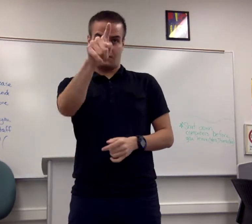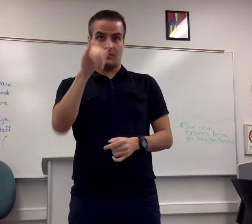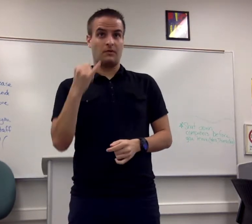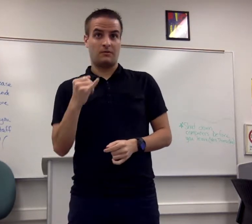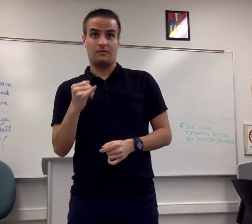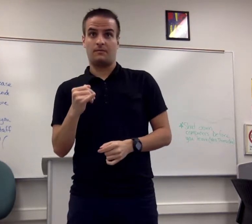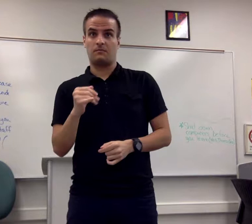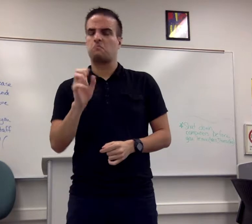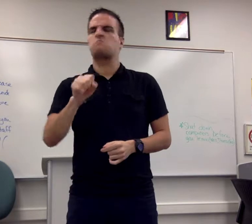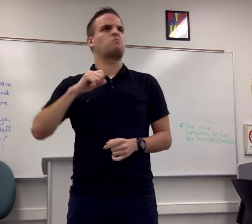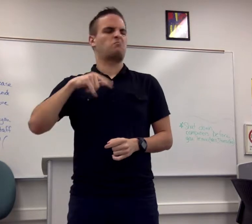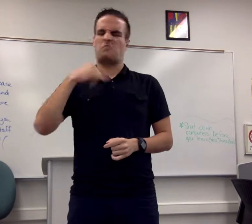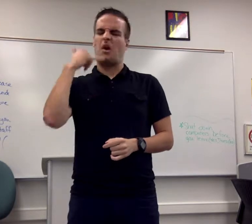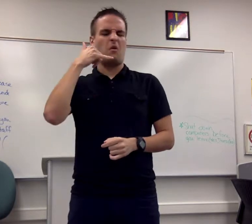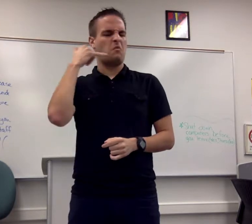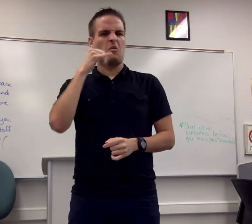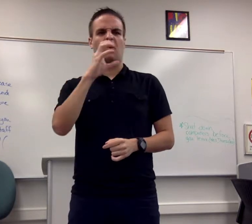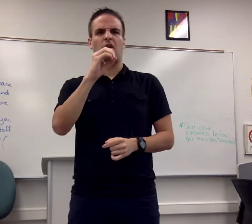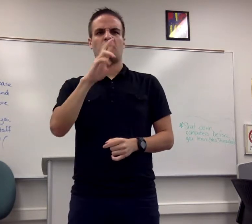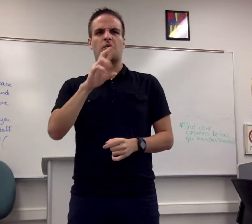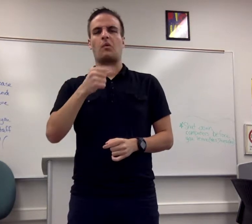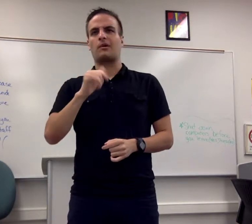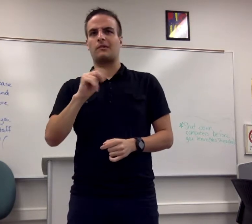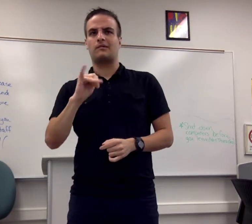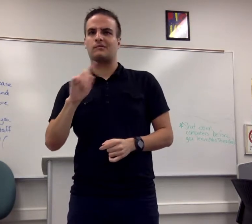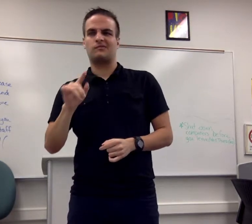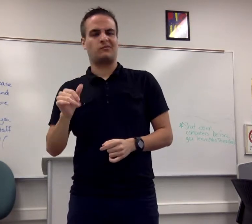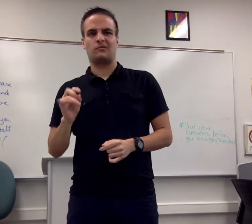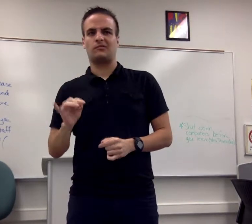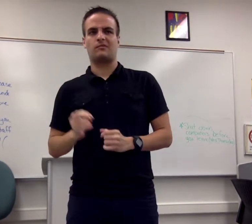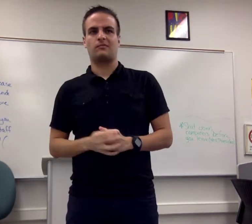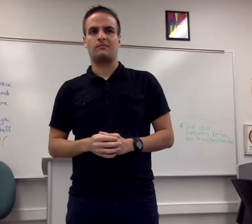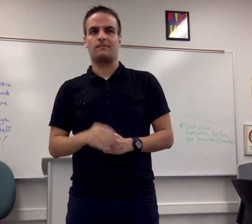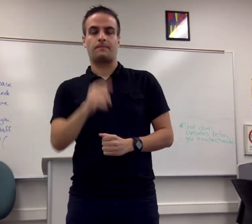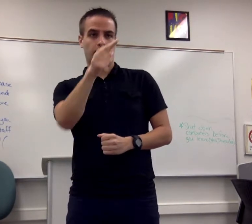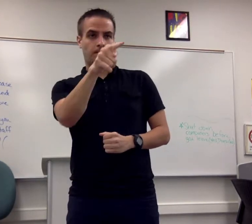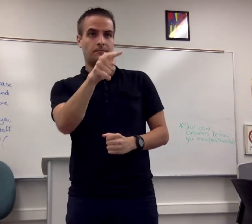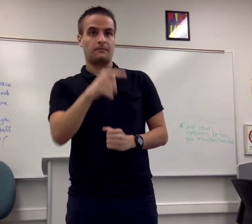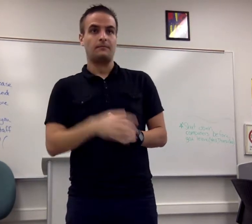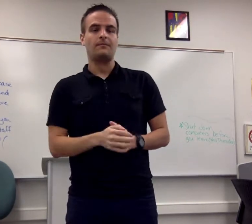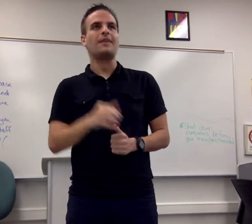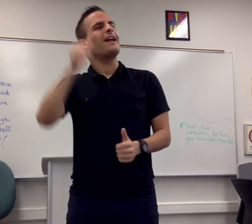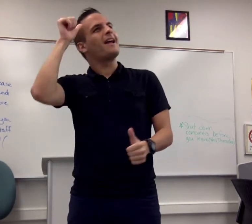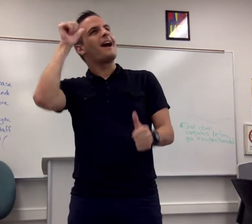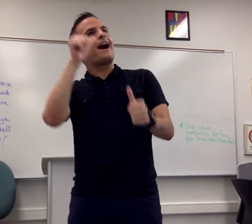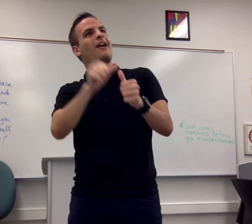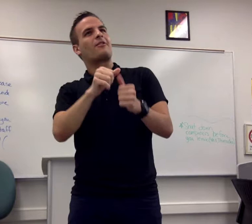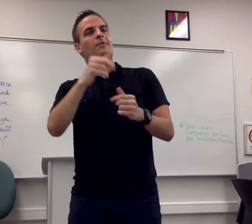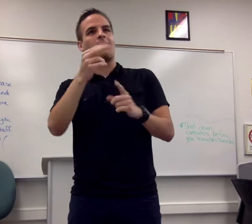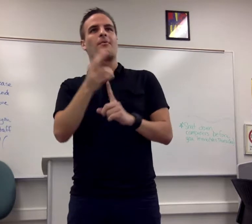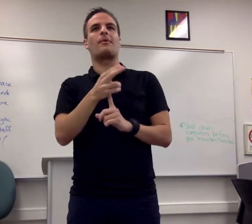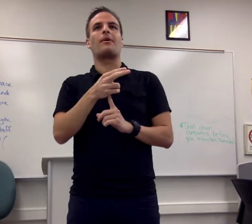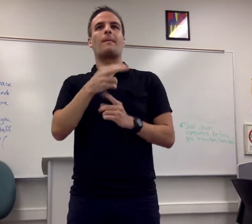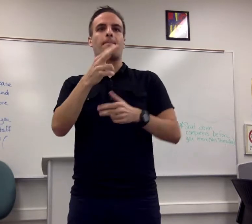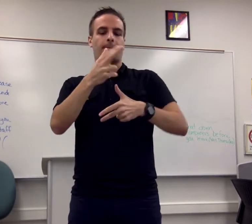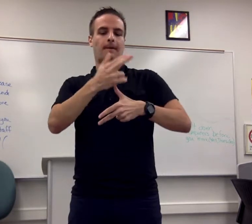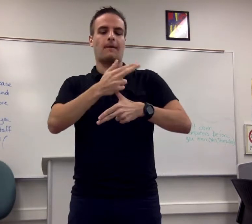the organization that said this. Makes me think of during Hurricane Irma. Remember that guy with the yellow shirt? Yeah. Water. Oh, Manatee County.